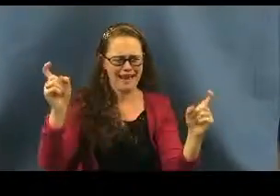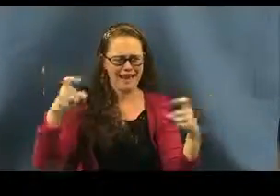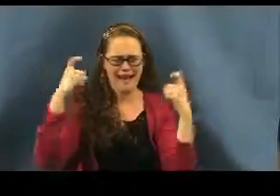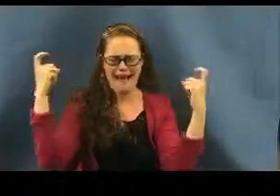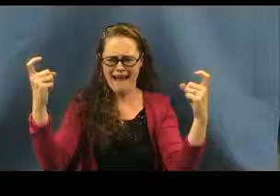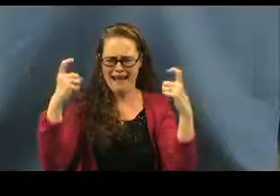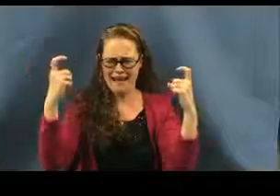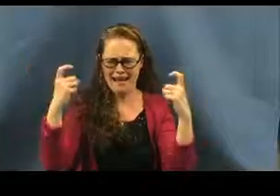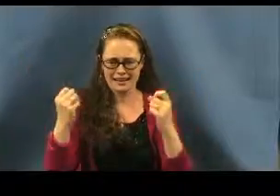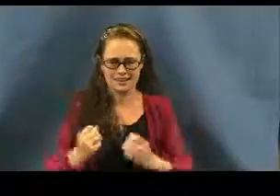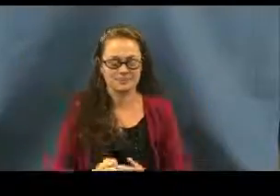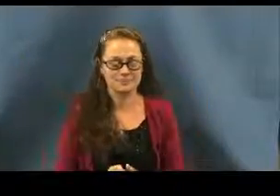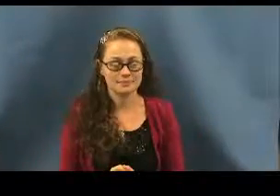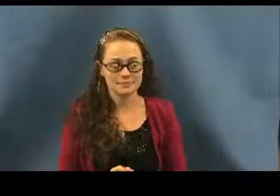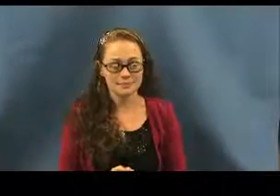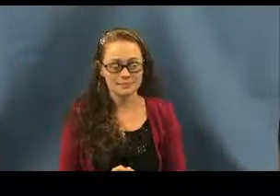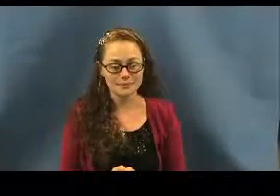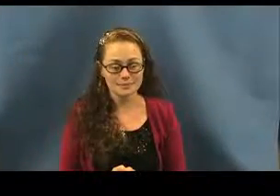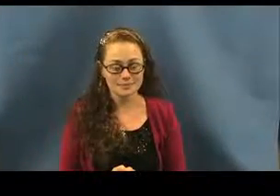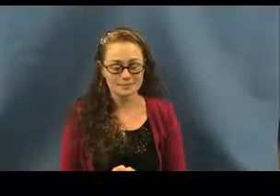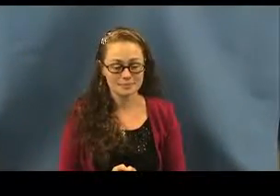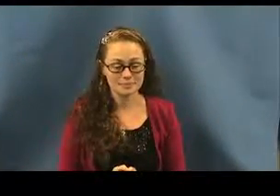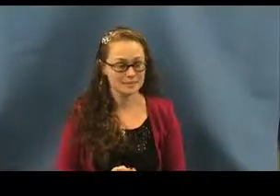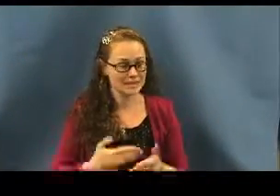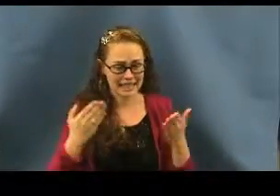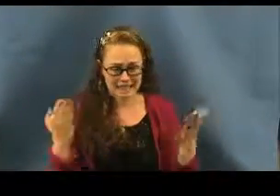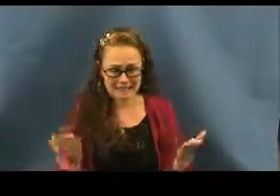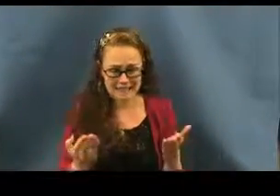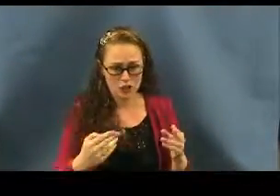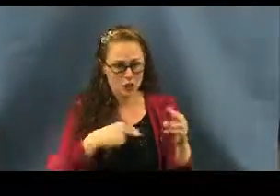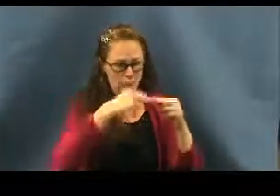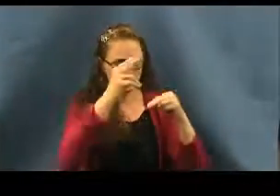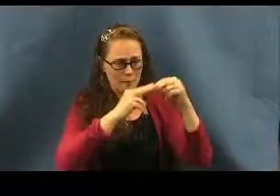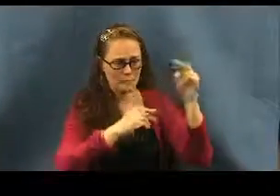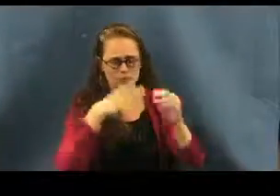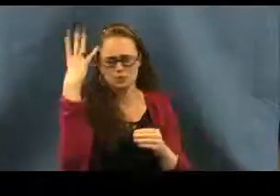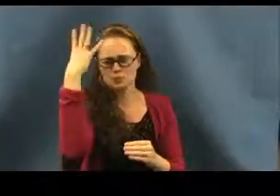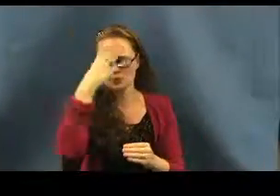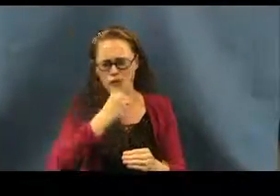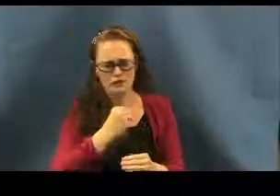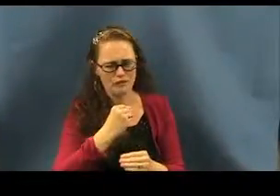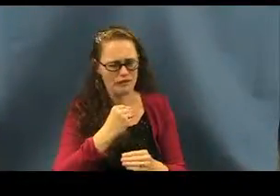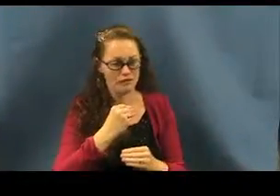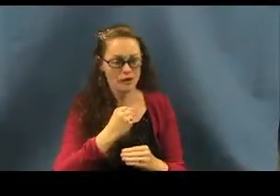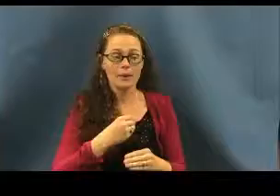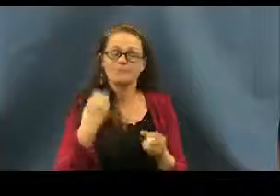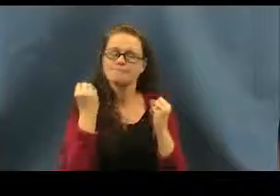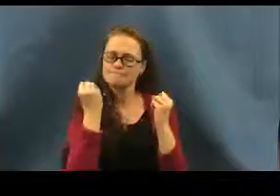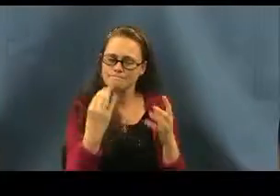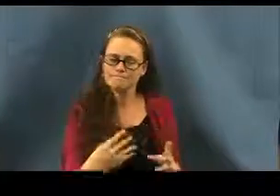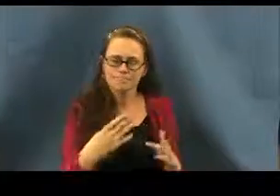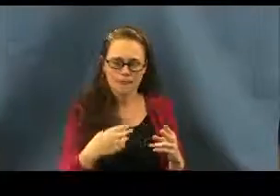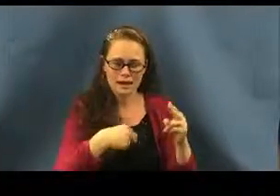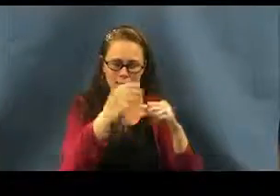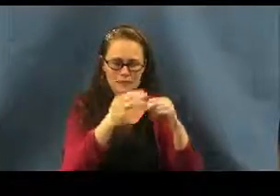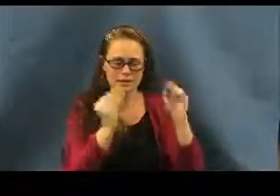house, and I thought about how I could make it a nicer space for my neighborhood. And I also thought about something that changed my life